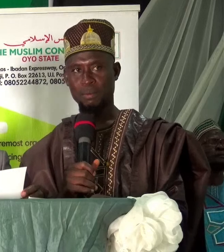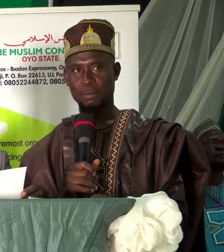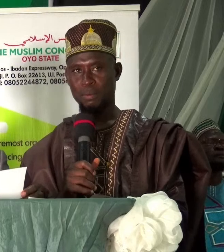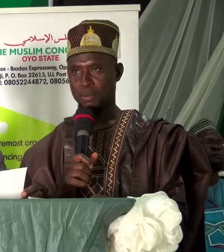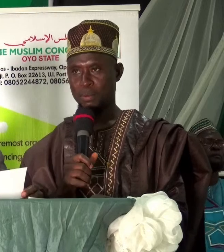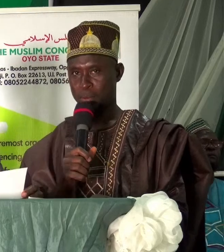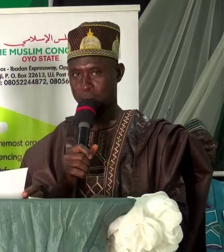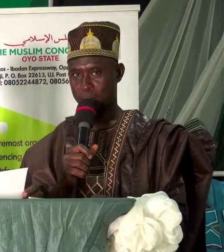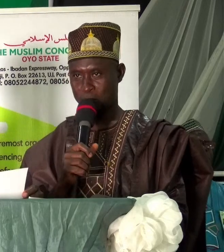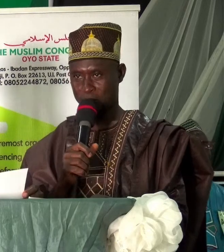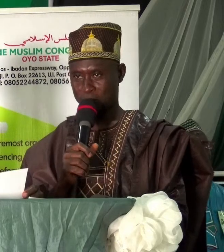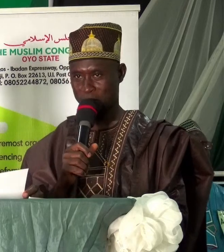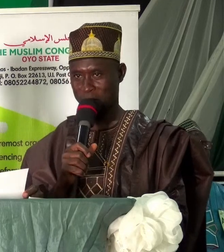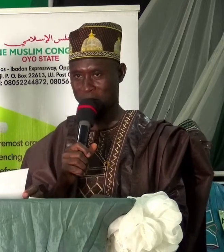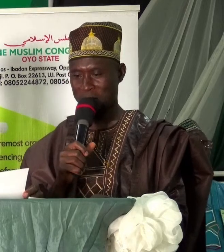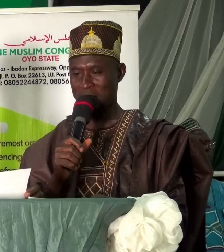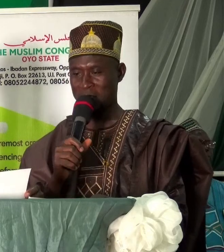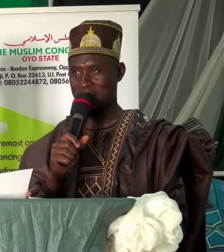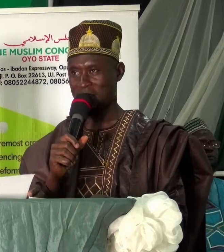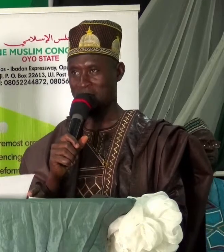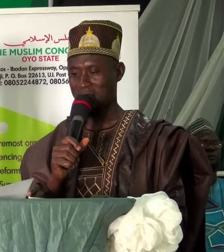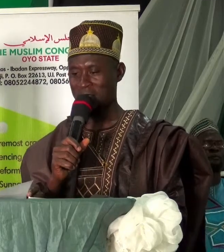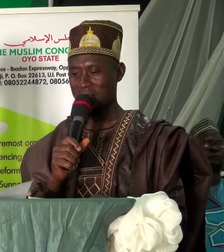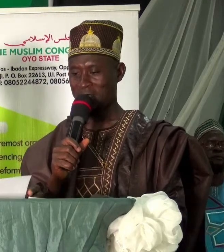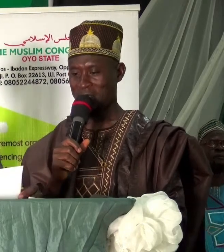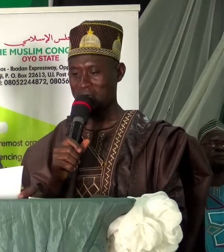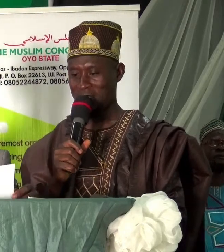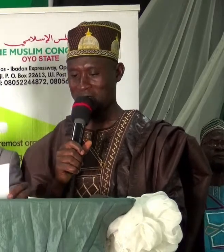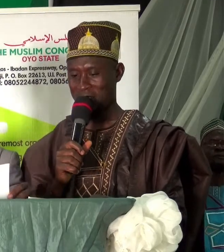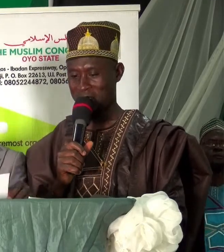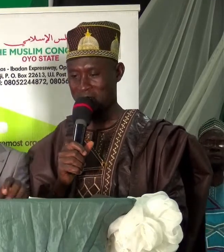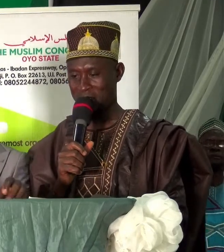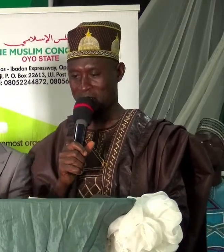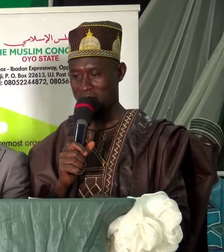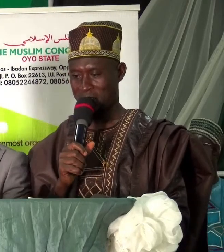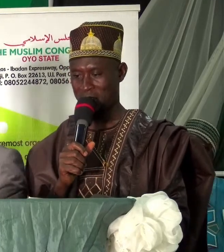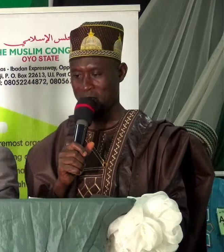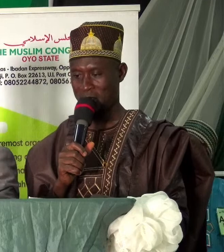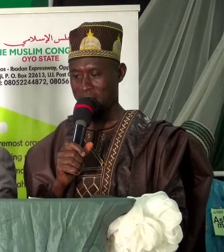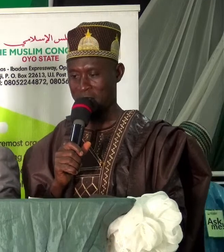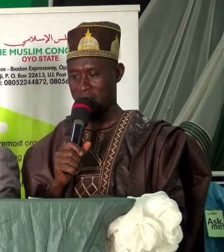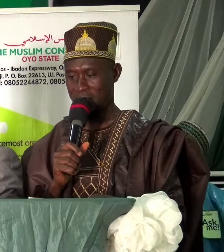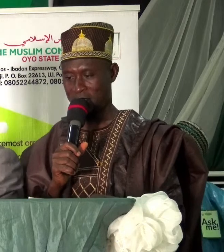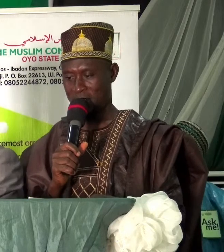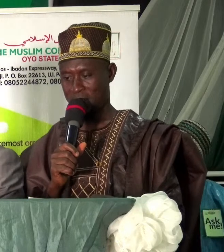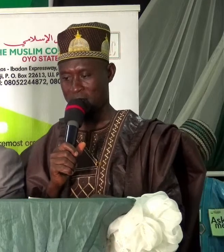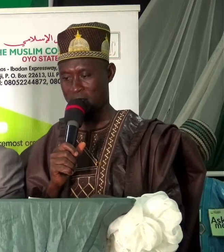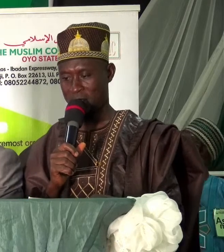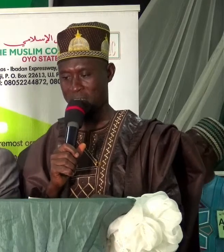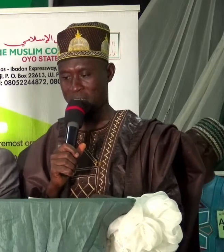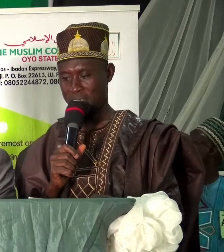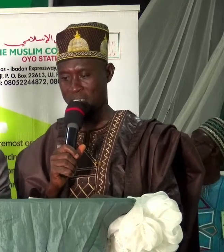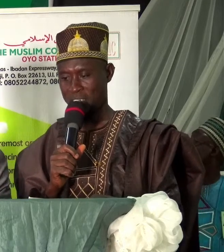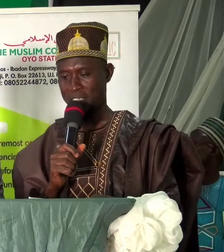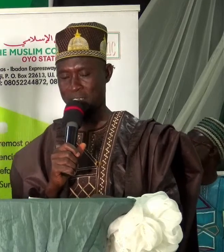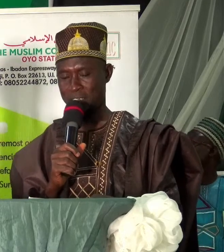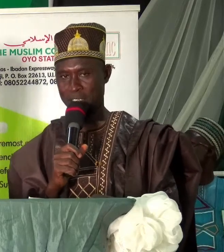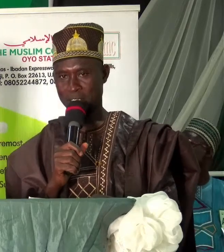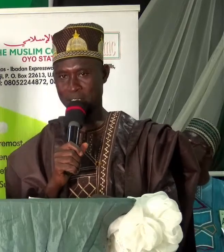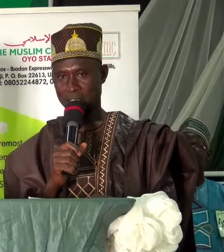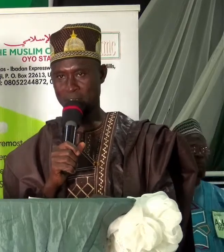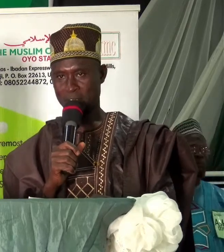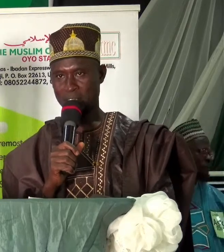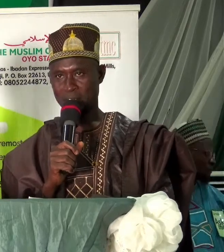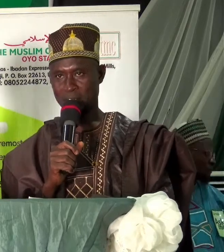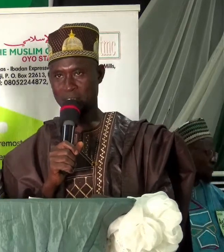and prosperity. And this theme is deliberately selected and chosen for